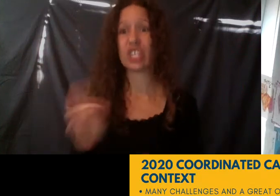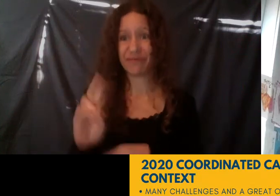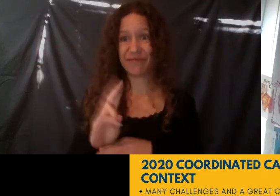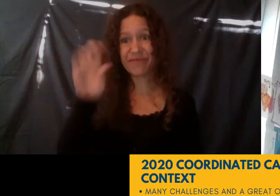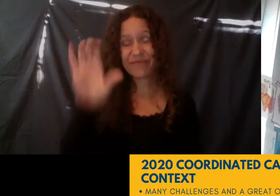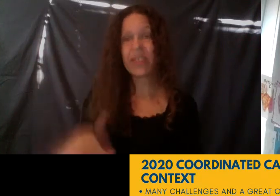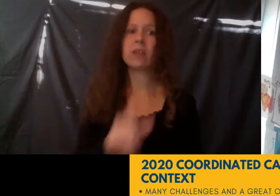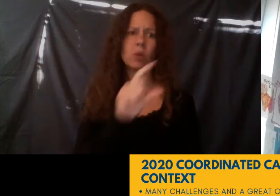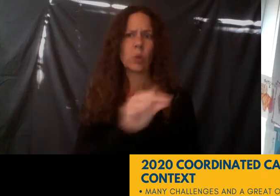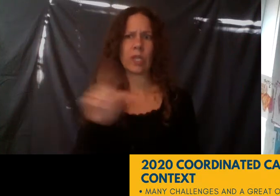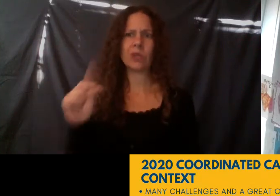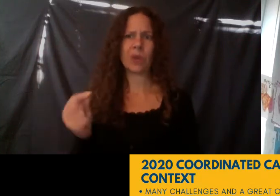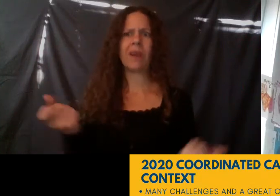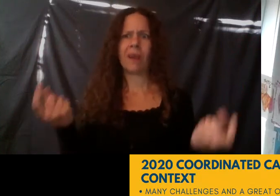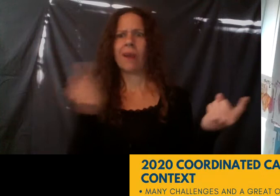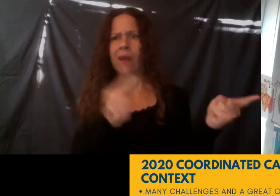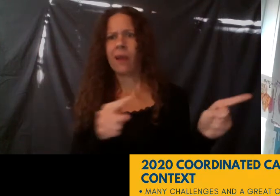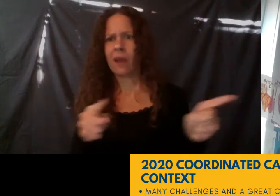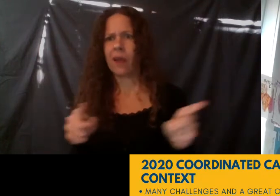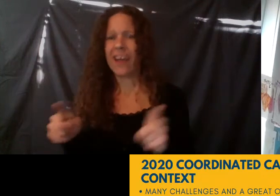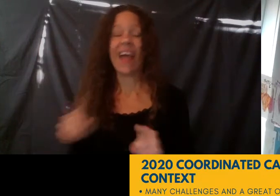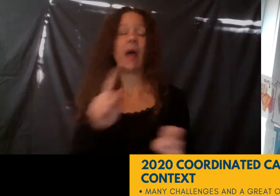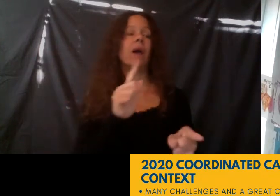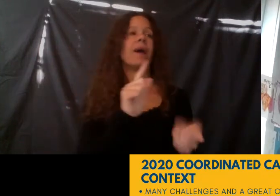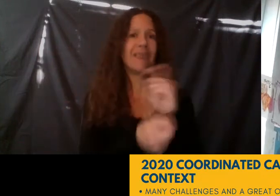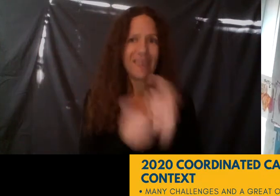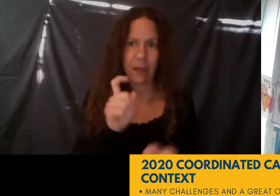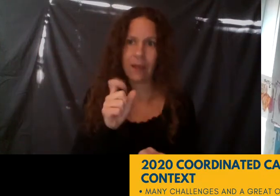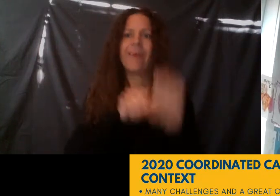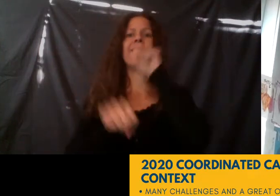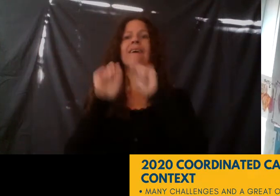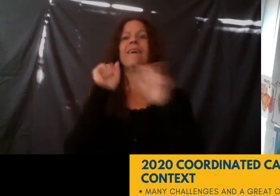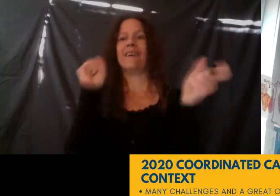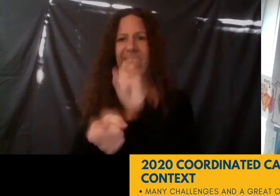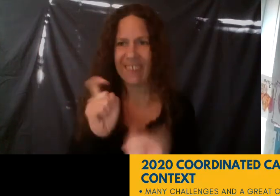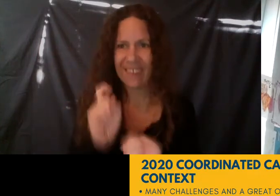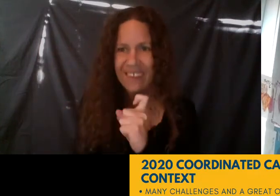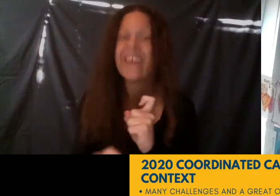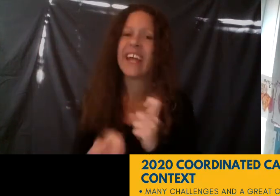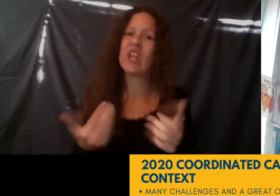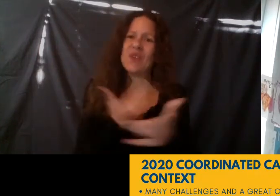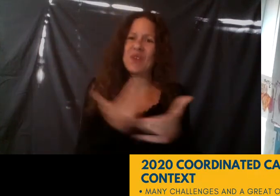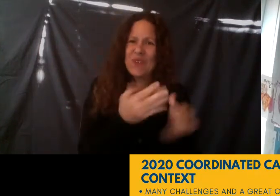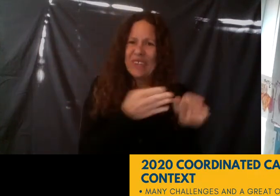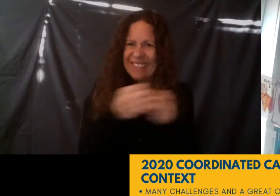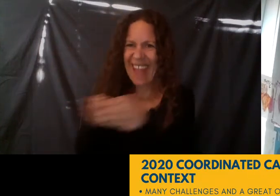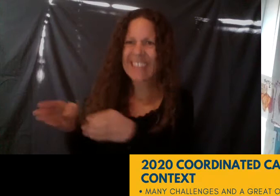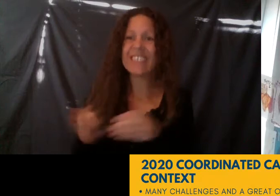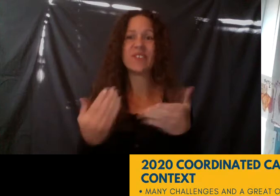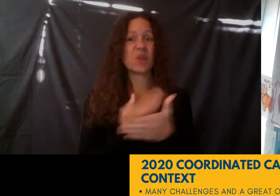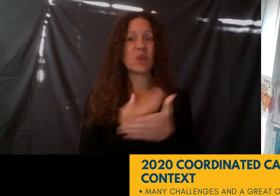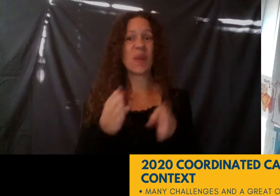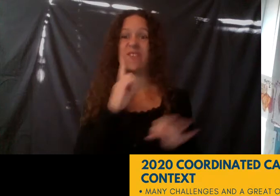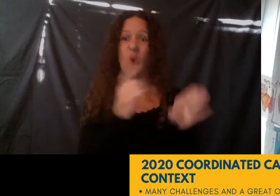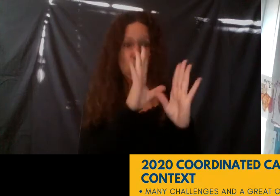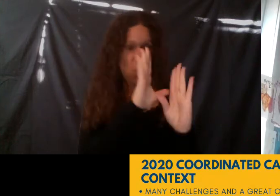had to adjust and retool our plans time and time again, trying different tactics and learning new ways to organize. It's really a testament to the leaders and